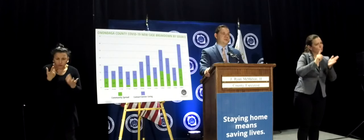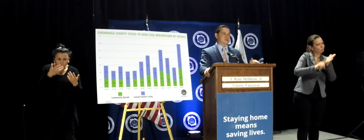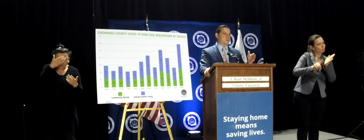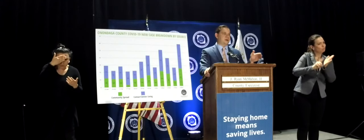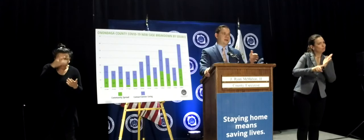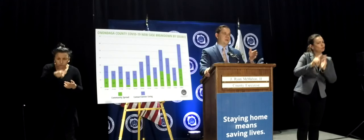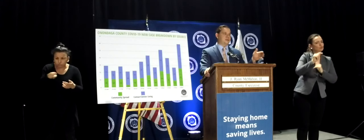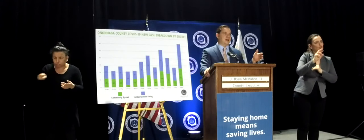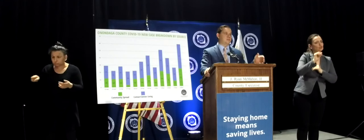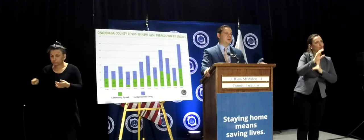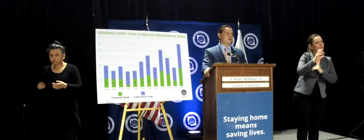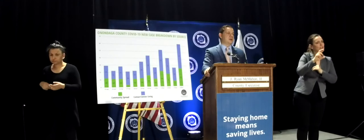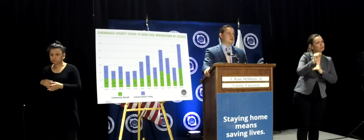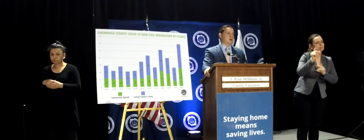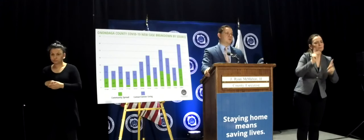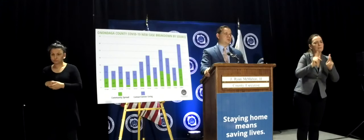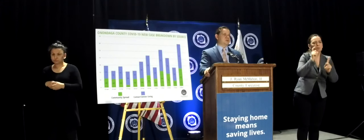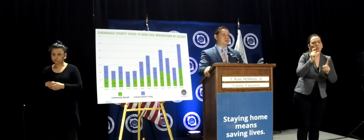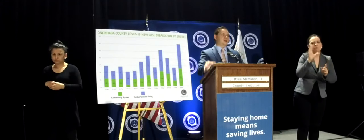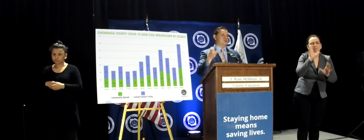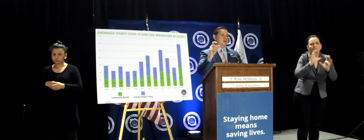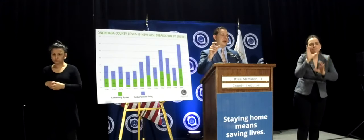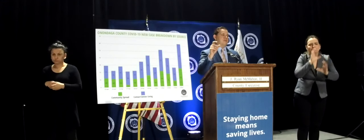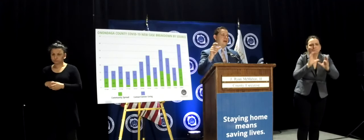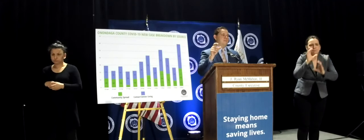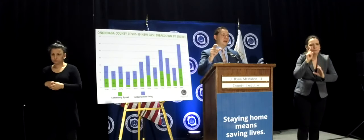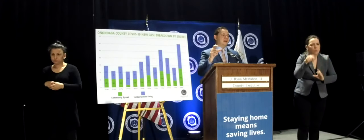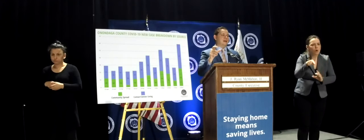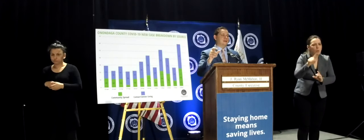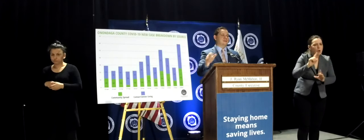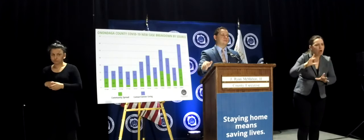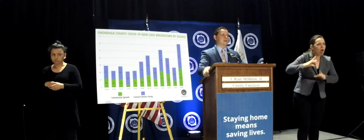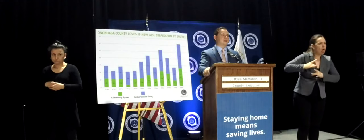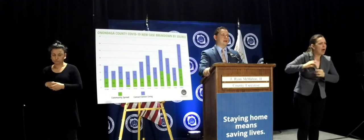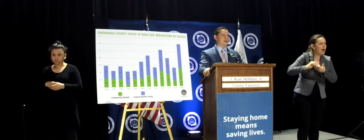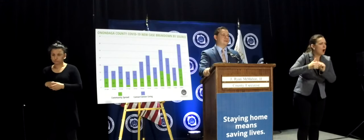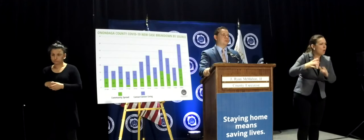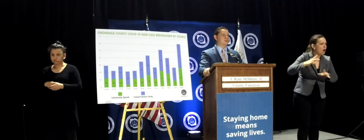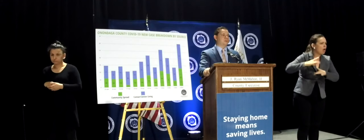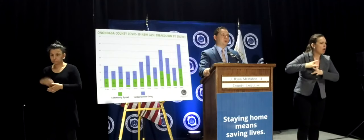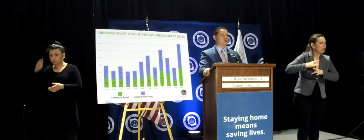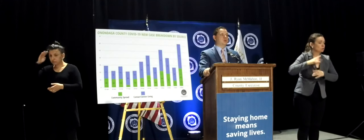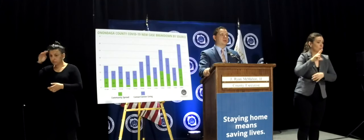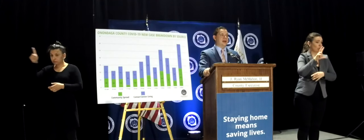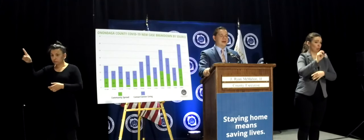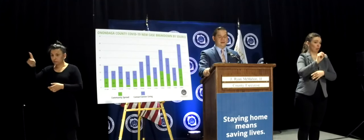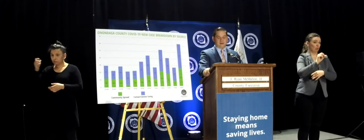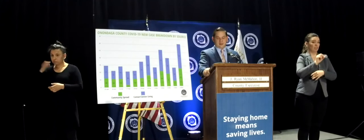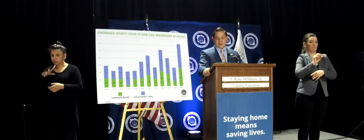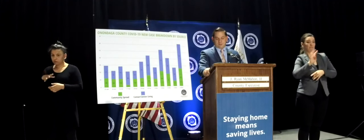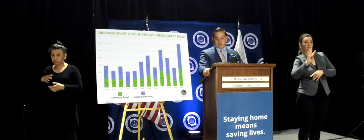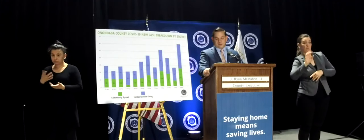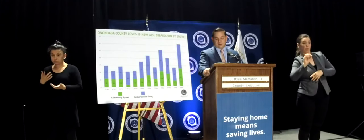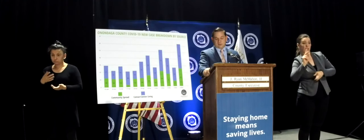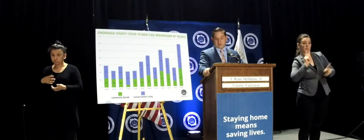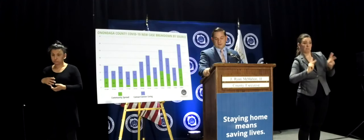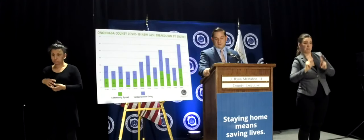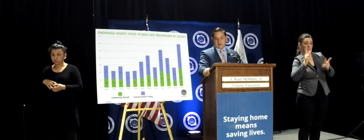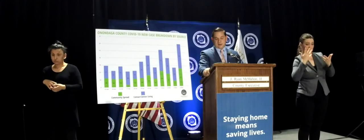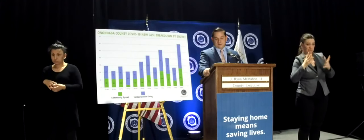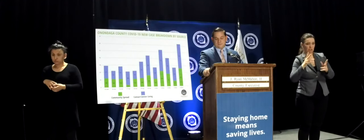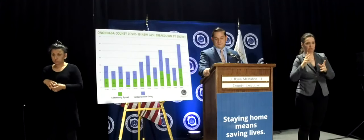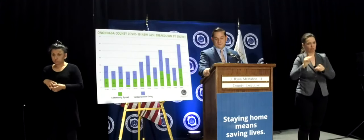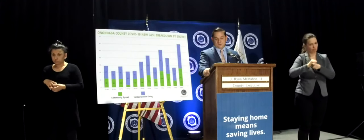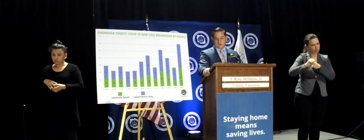people tracing depending on the time. So just because you have that mandate doesn't mean that that's how many people are doing that. But certainly